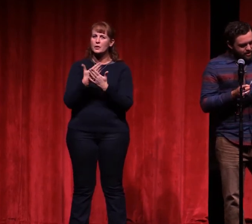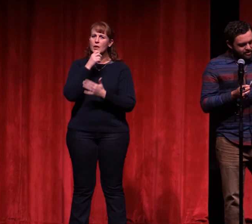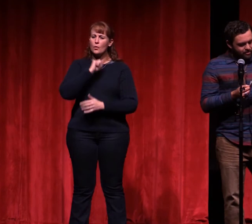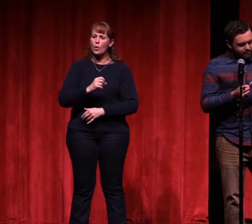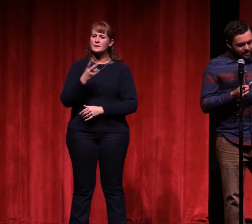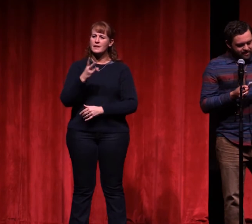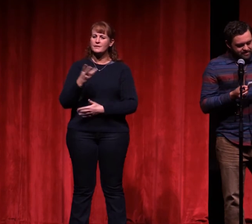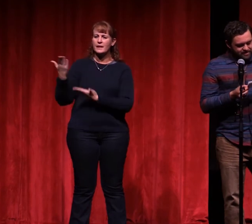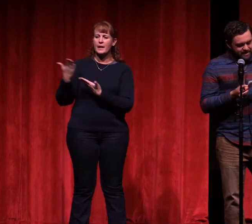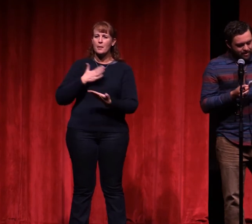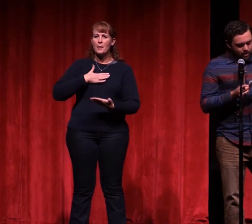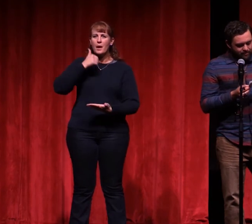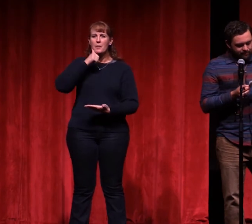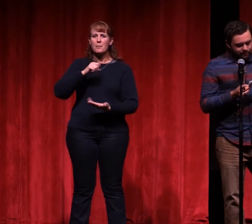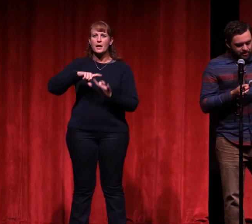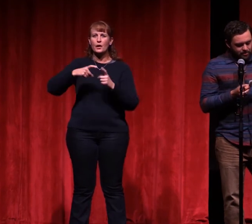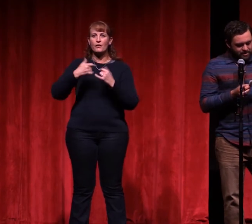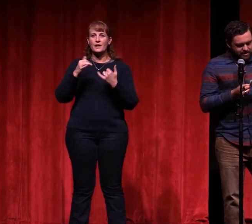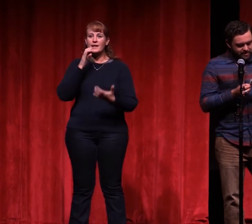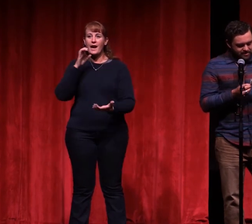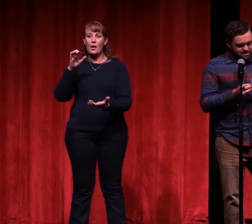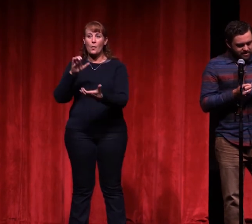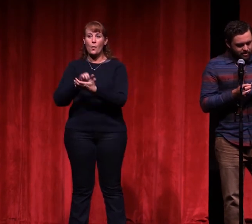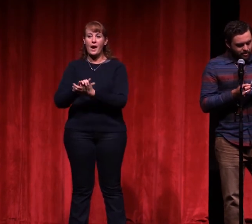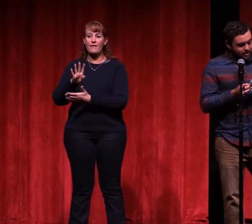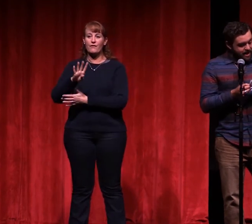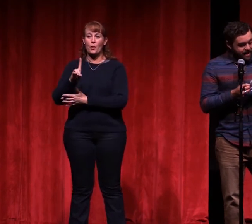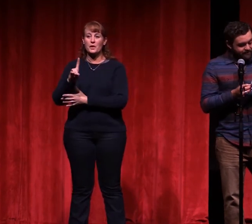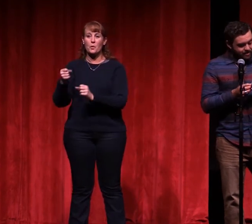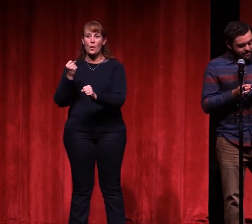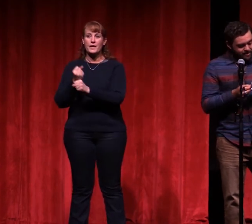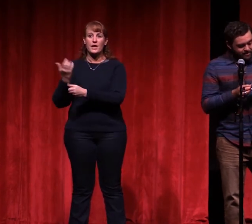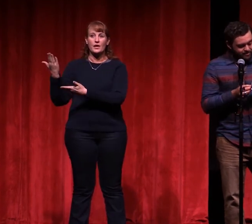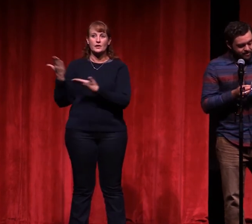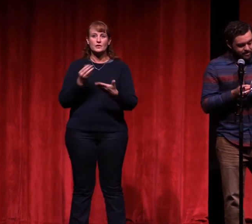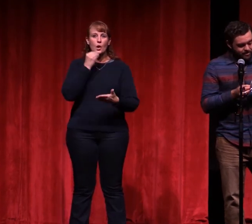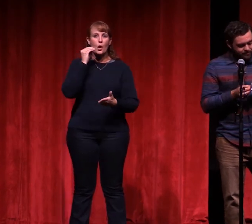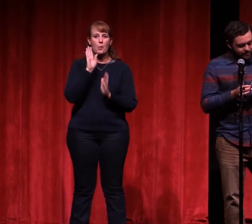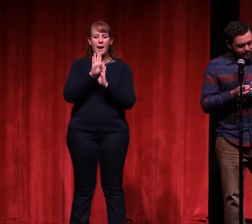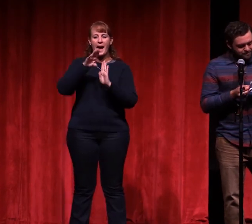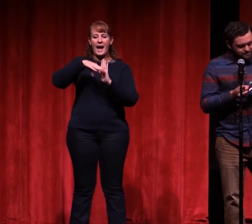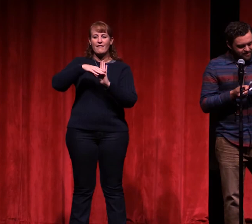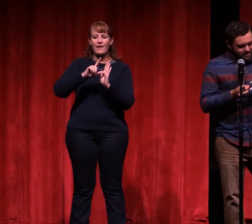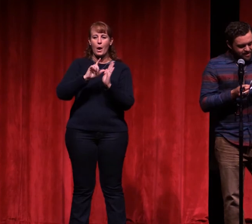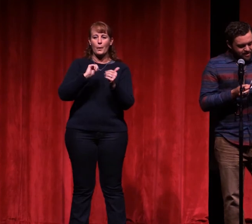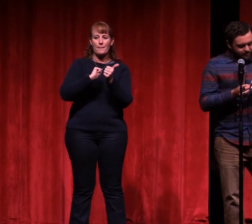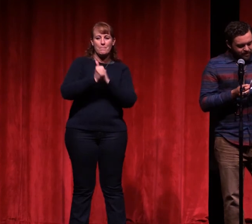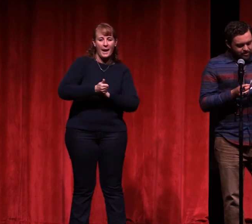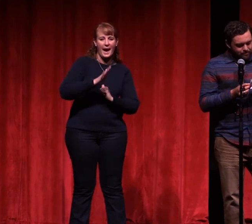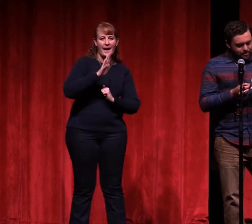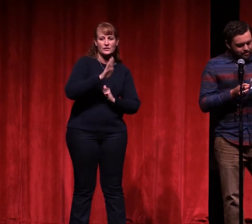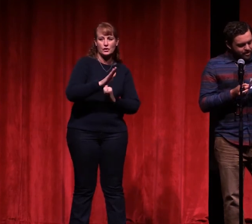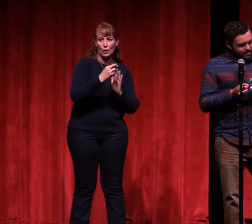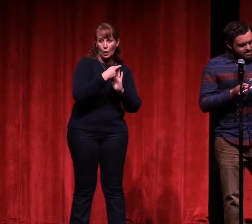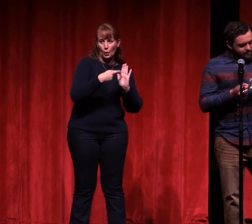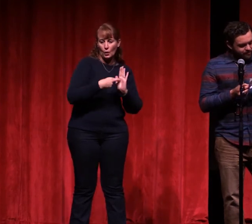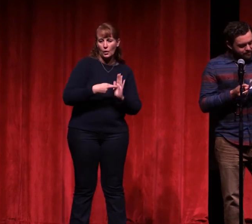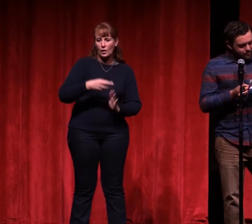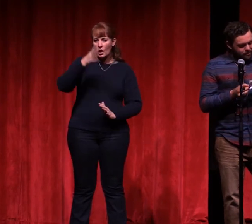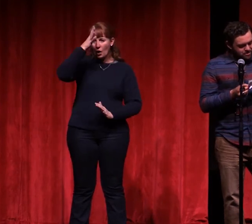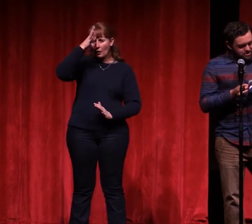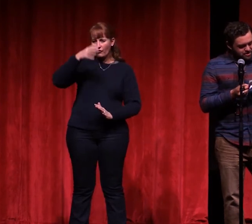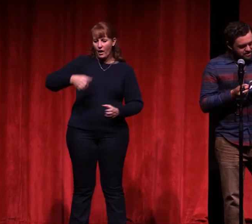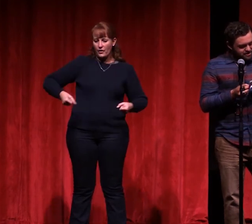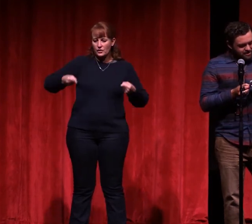I brought my girlfriend, now wife of 41 years, home a half hour later than her curfew. Her father put her luggage on the